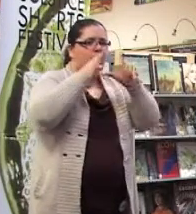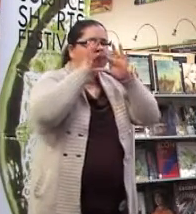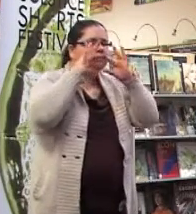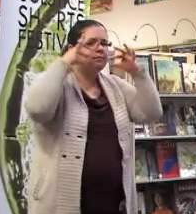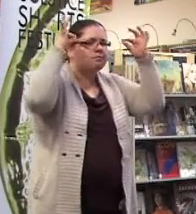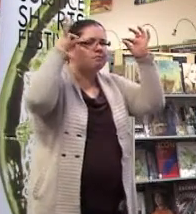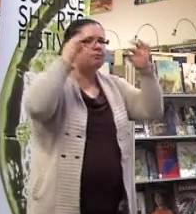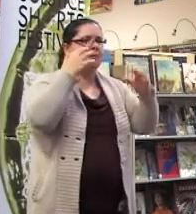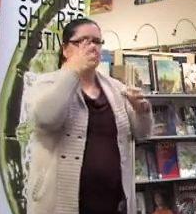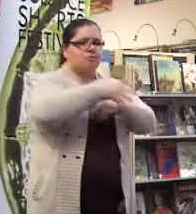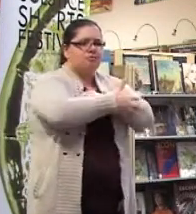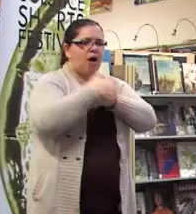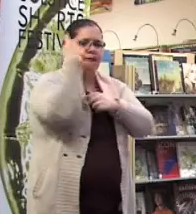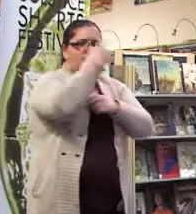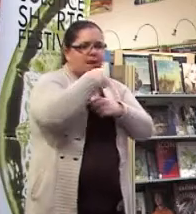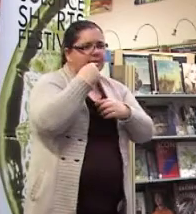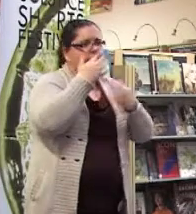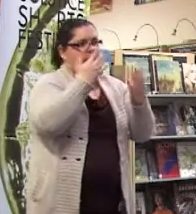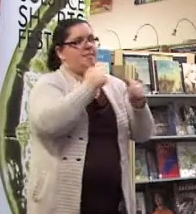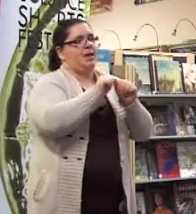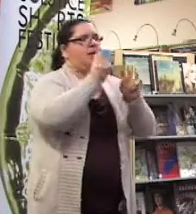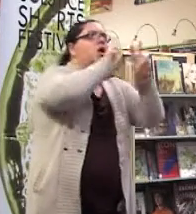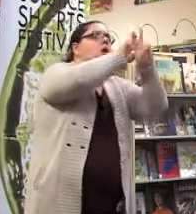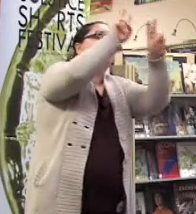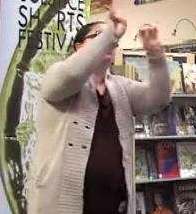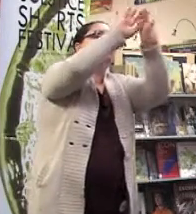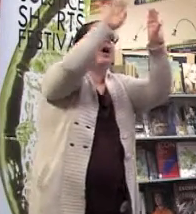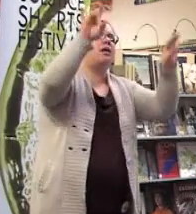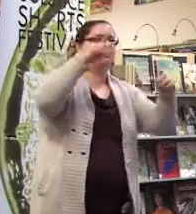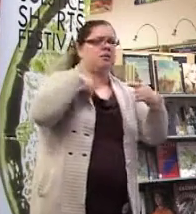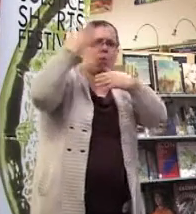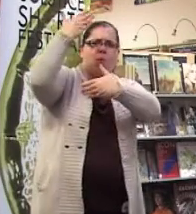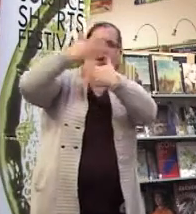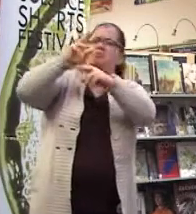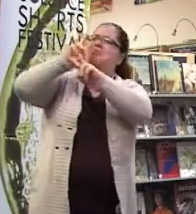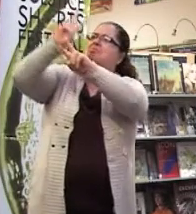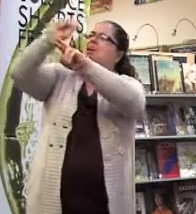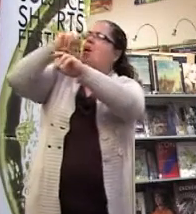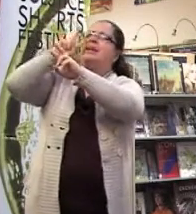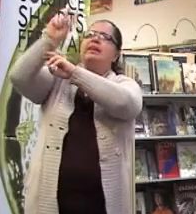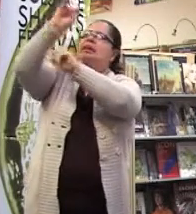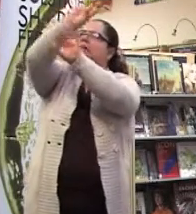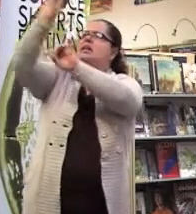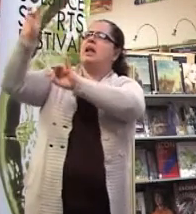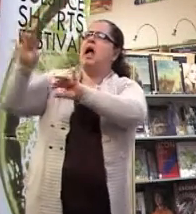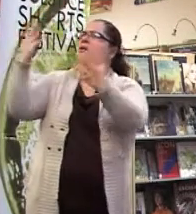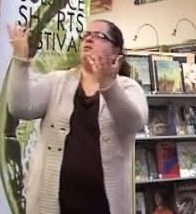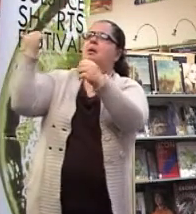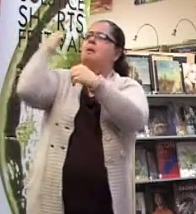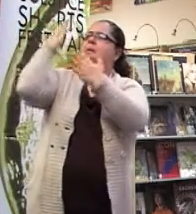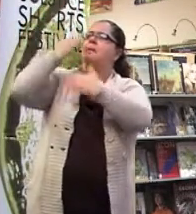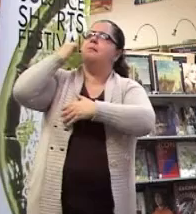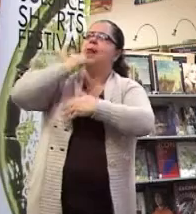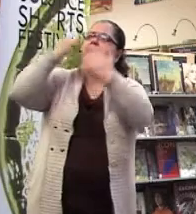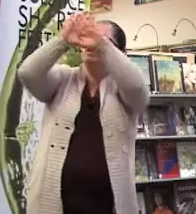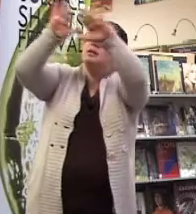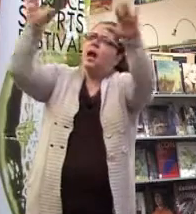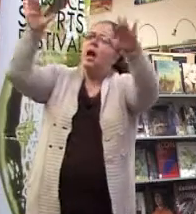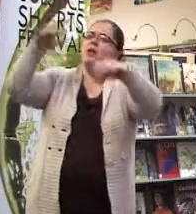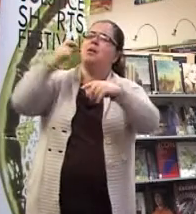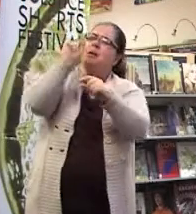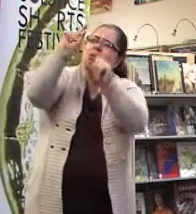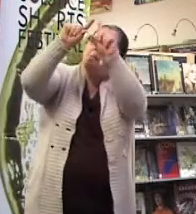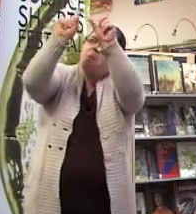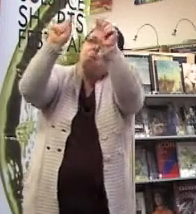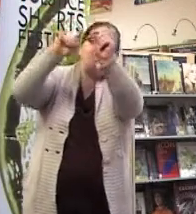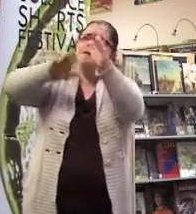brown face. Let's gaze at the stars. I peer through the window but can't see any stars lurking in the muggy black sky. There is a sliver of a